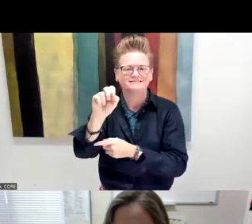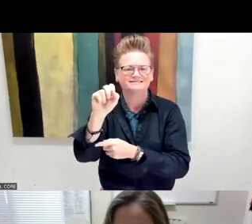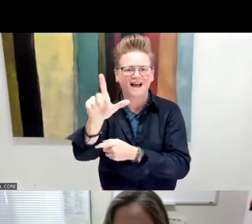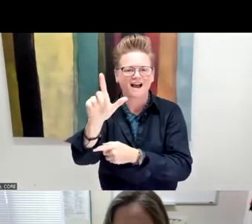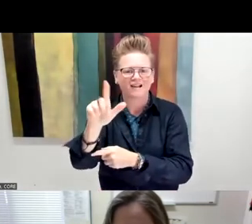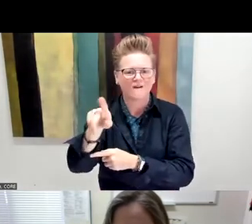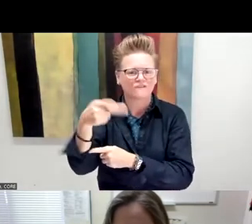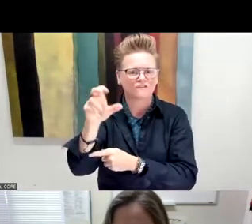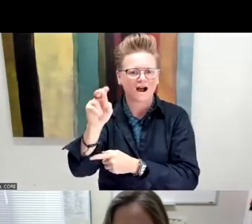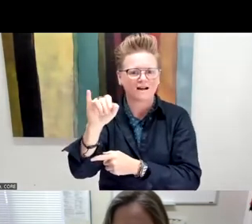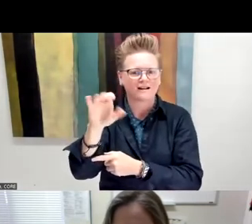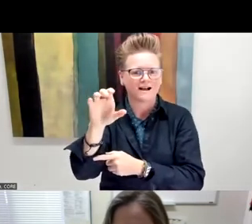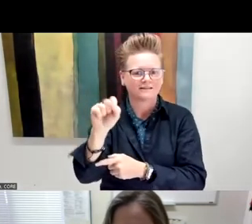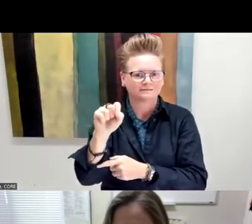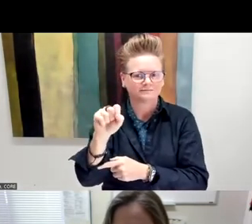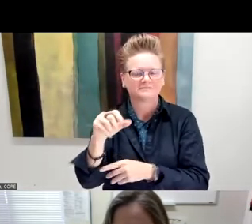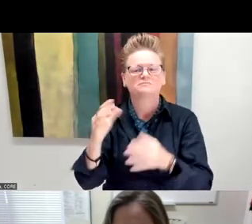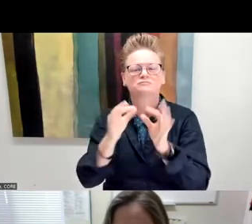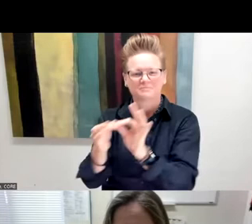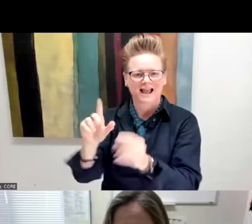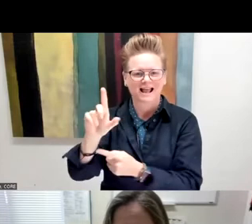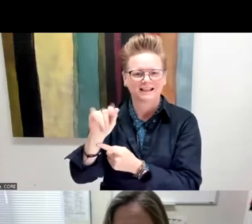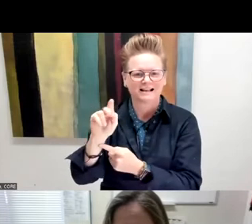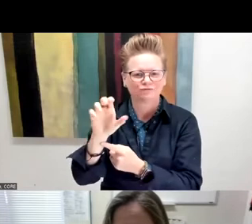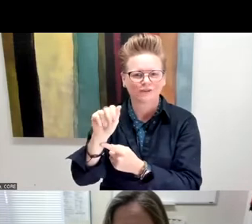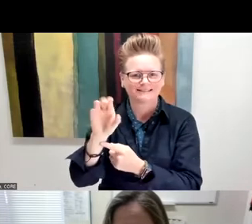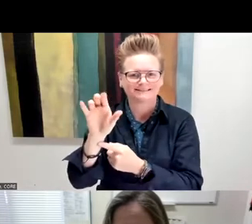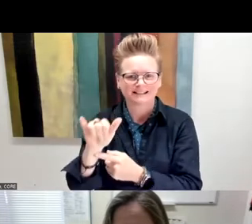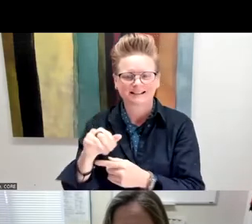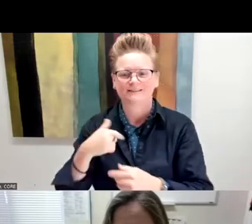we're going to be talking about ASL phonetics